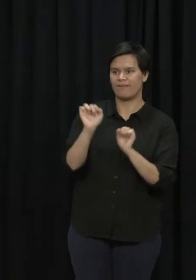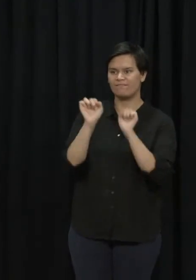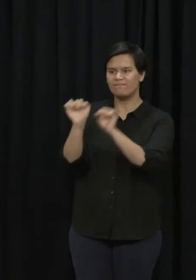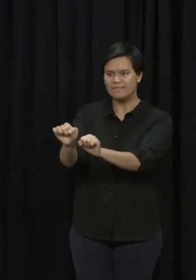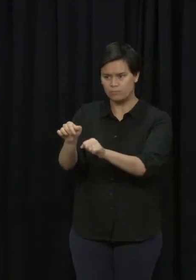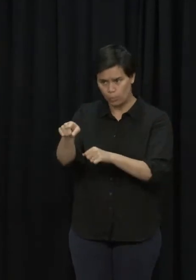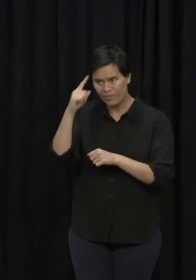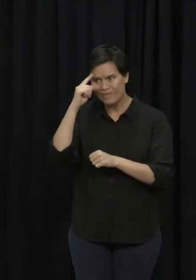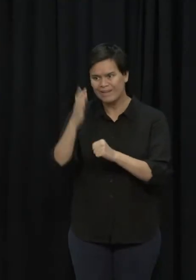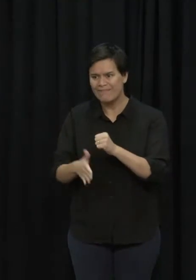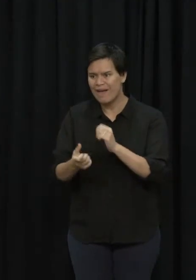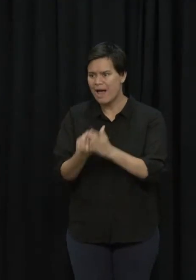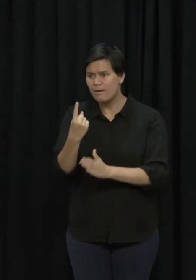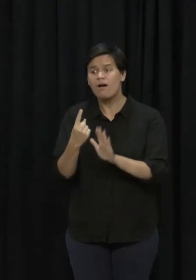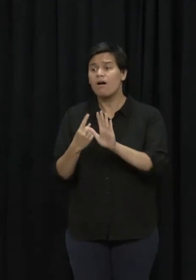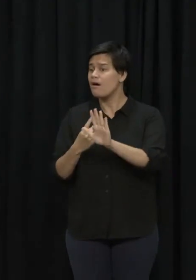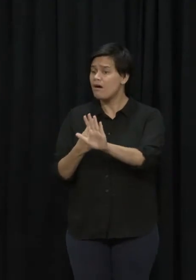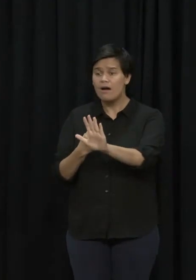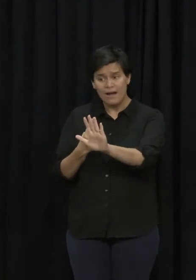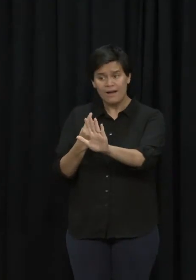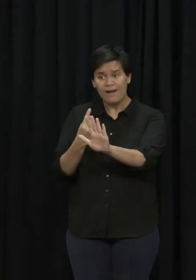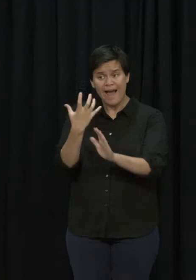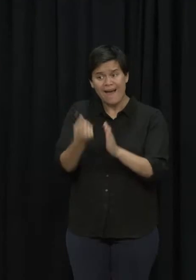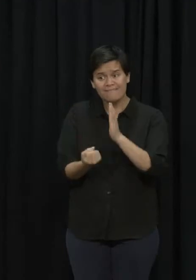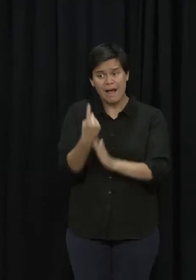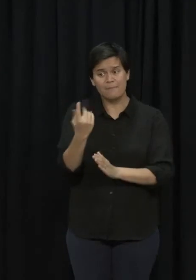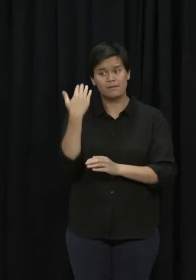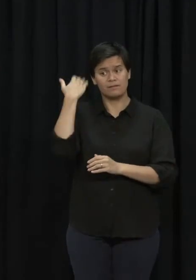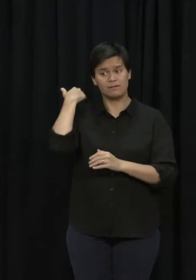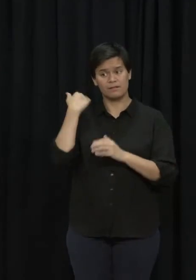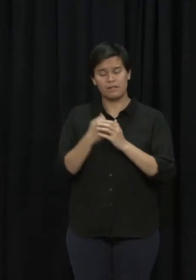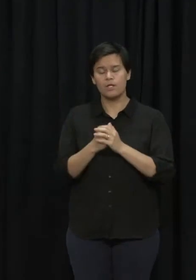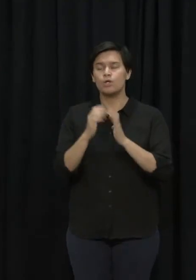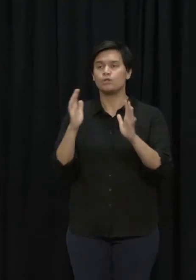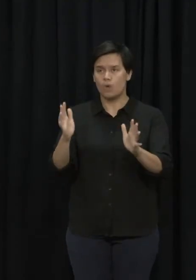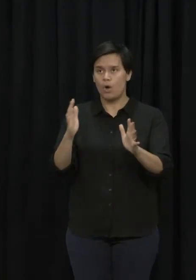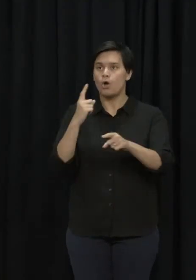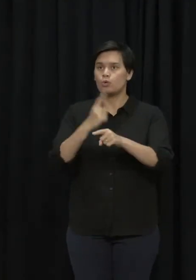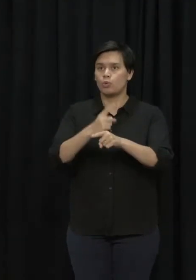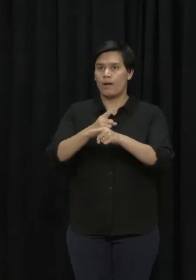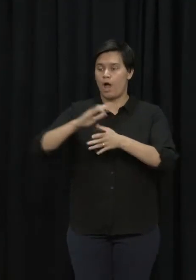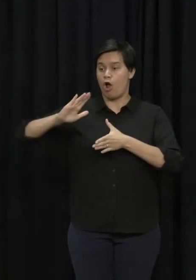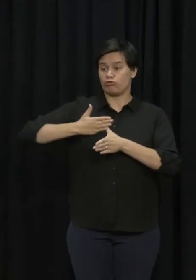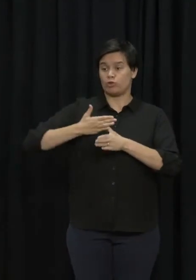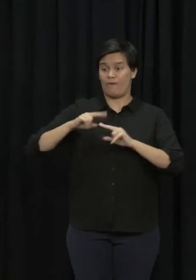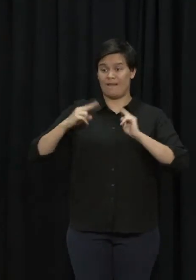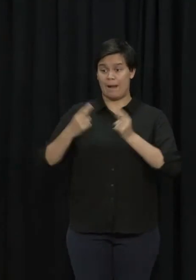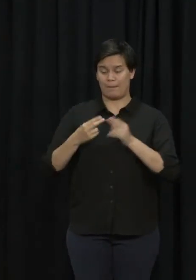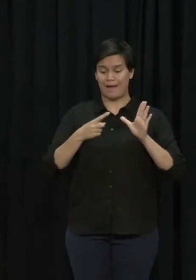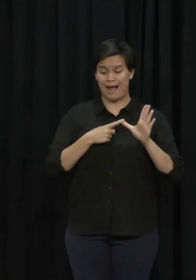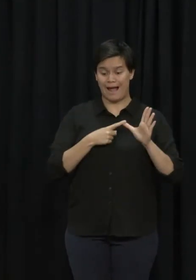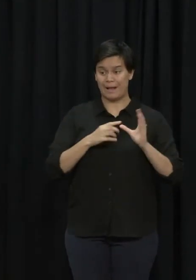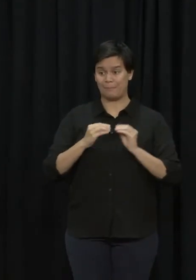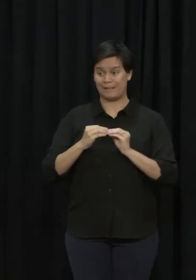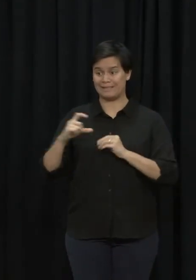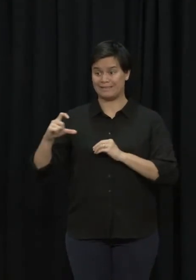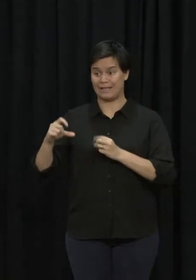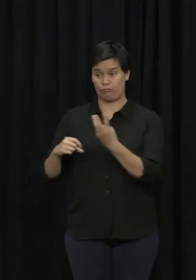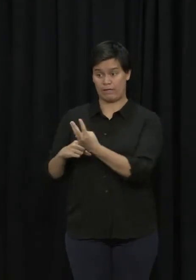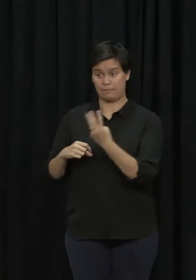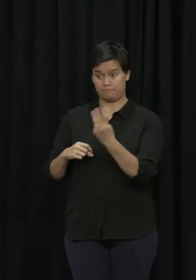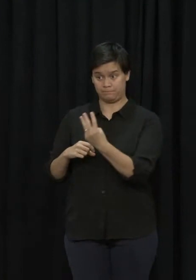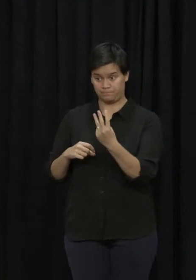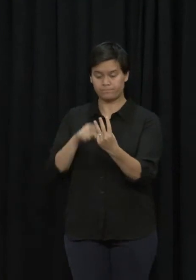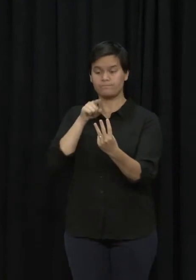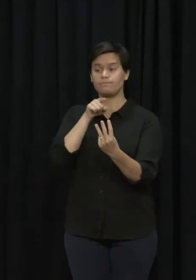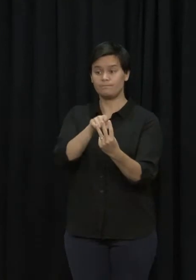with the initial family that really the chain of transmission ultimately started with. We identified an outbreak